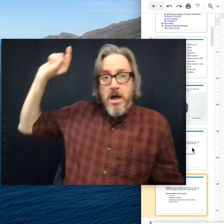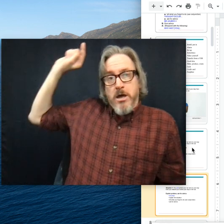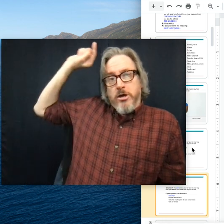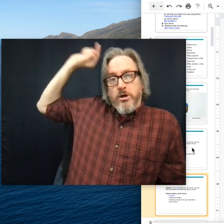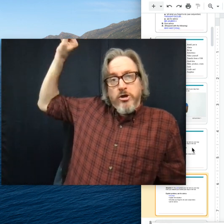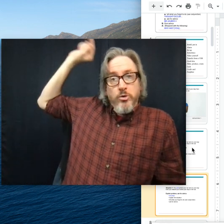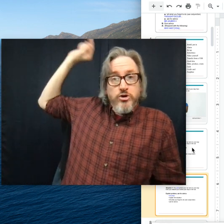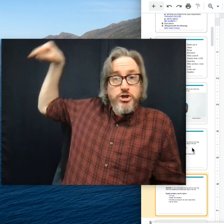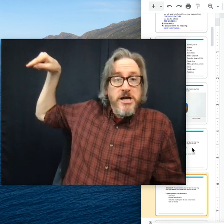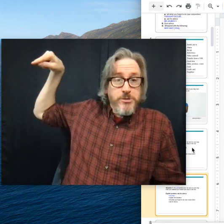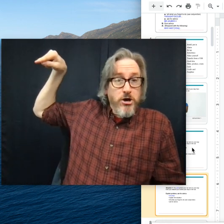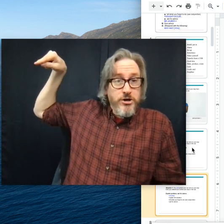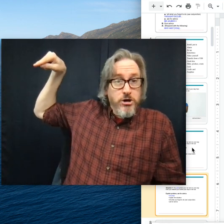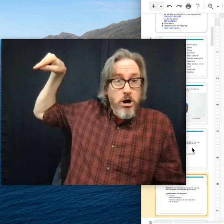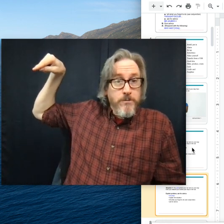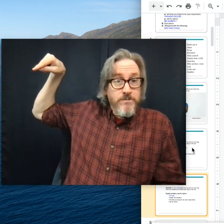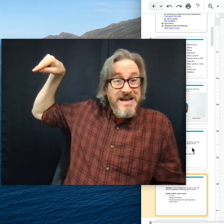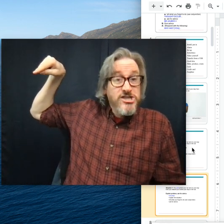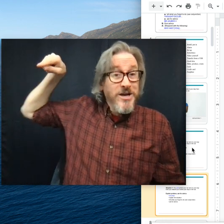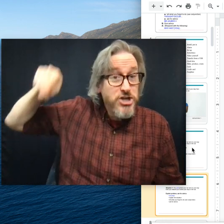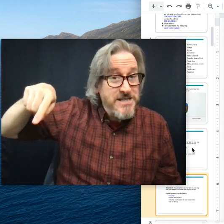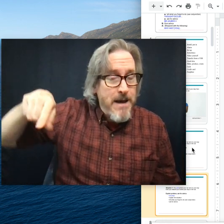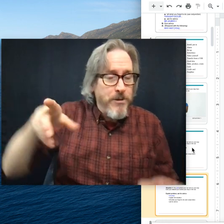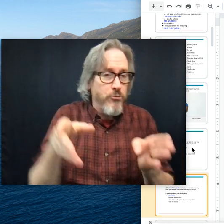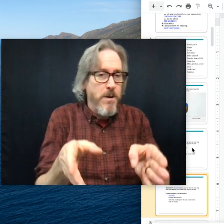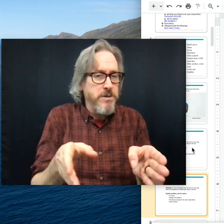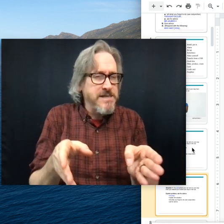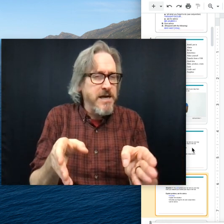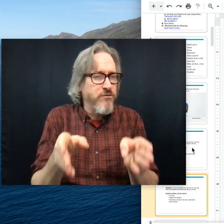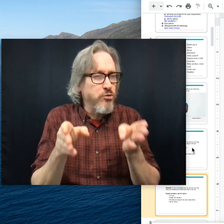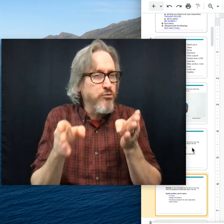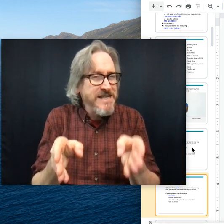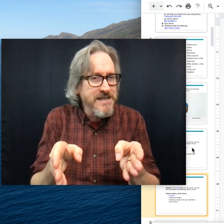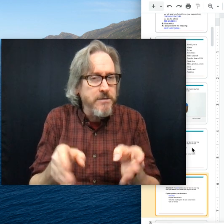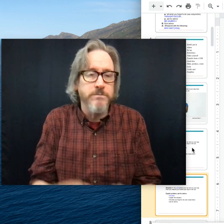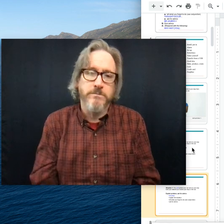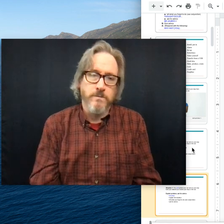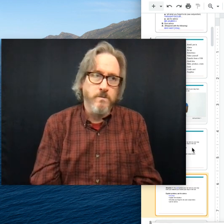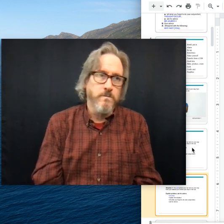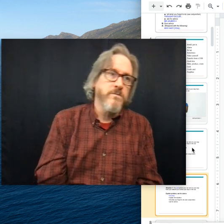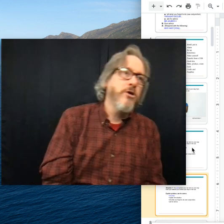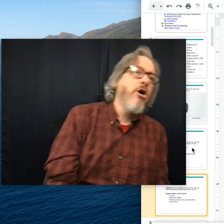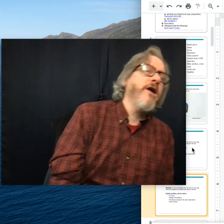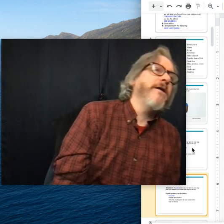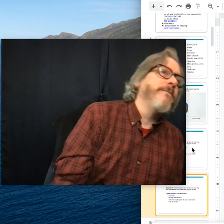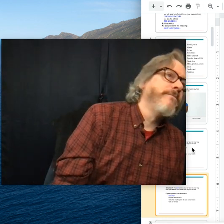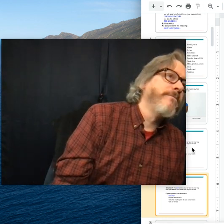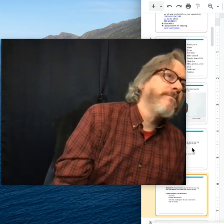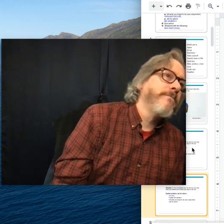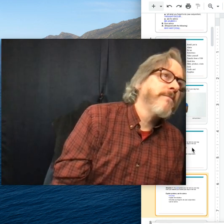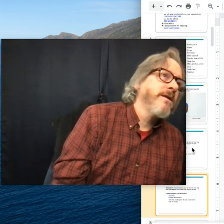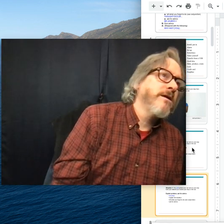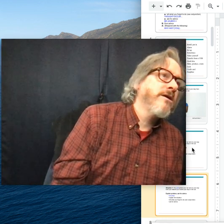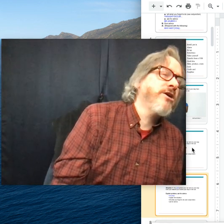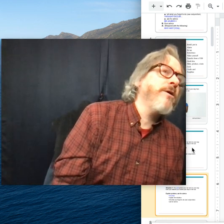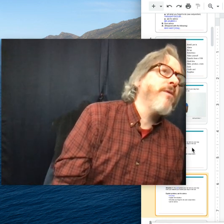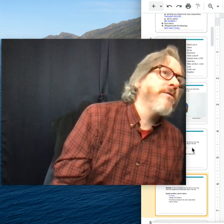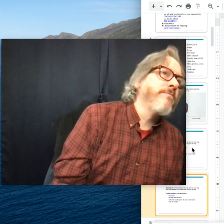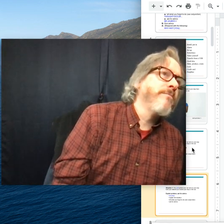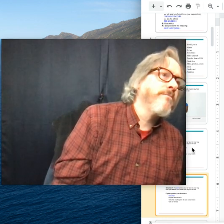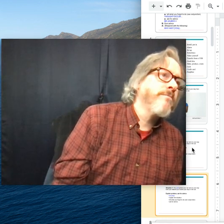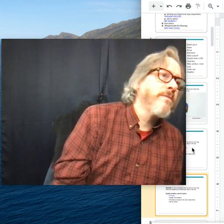when. You just parked your car. So it just happened. Remember the sign for recent? Augie,